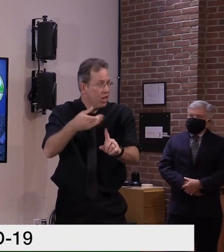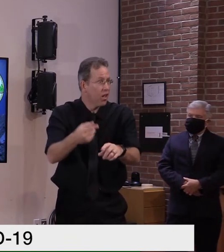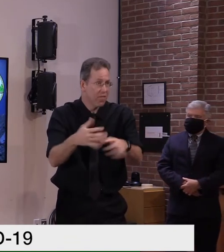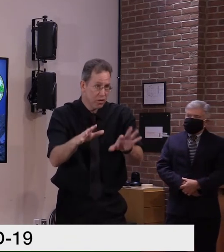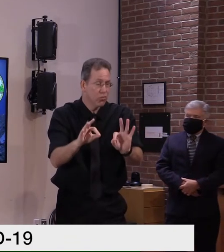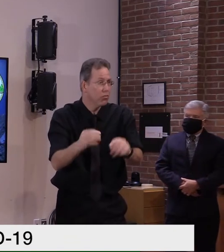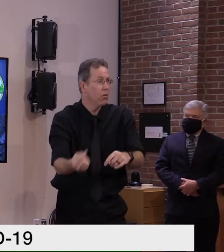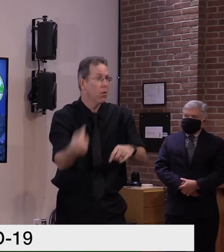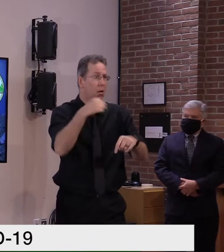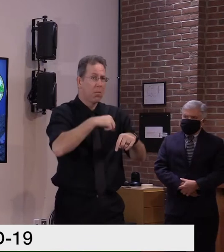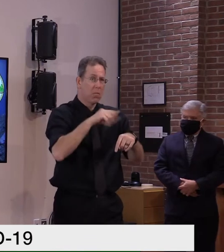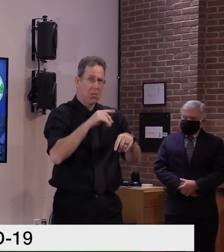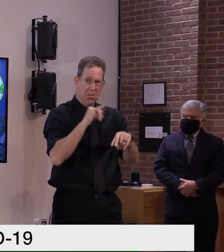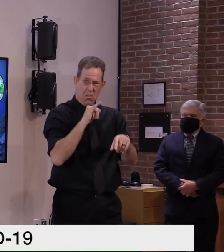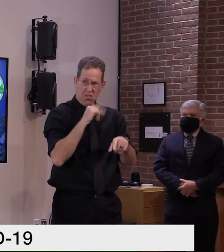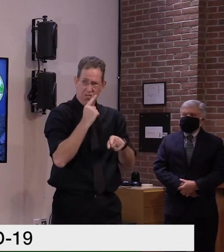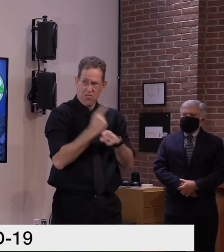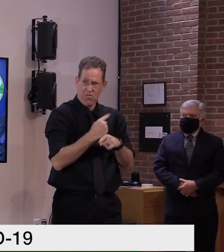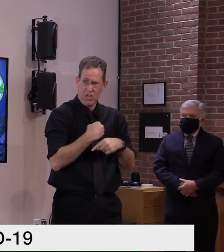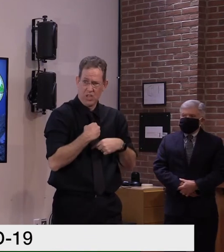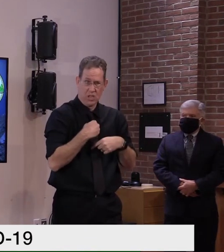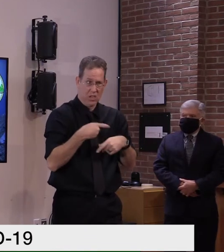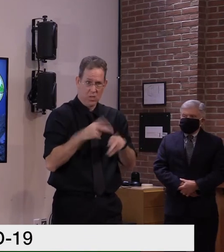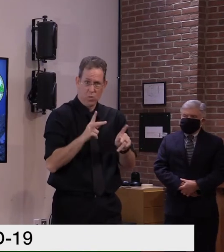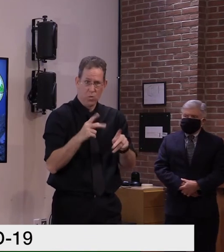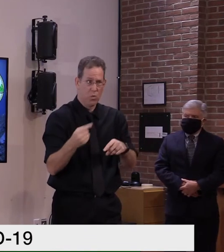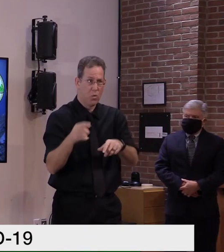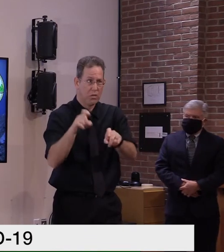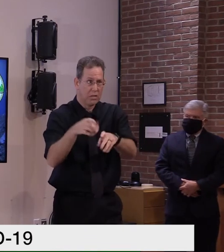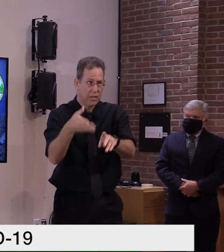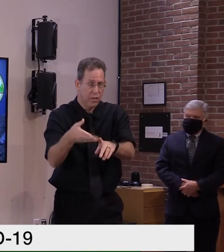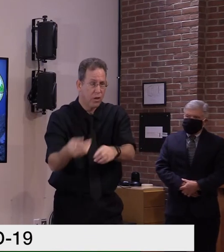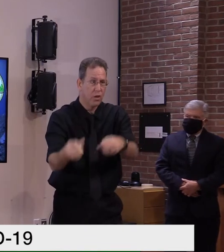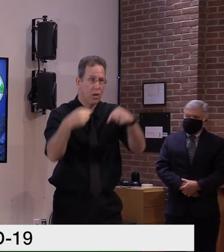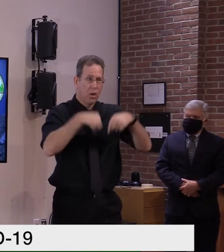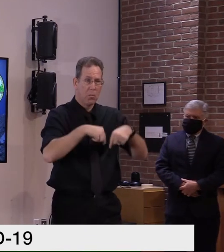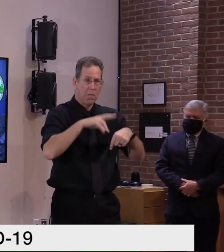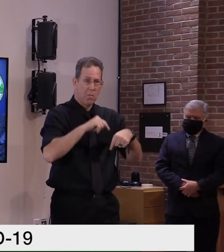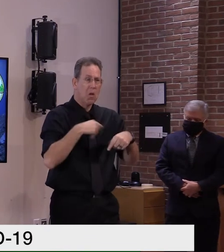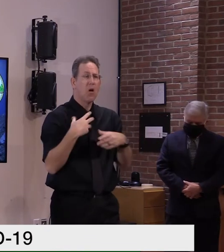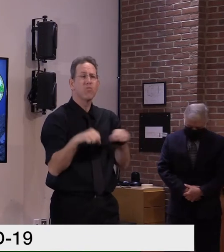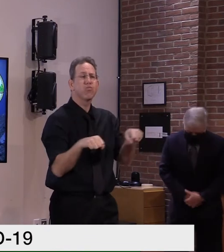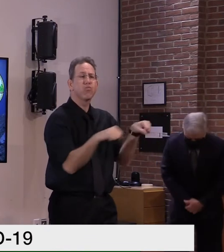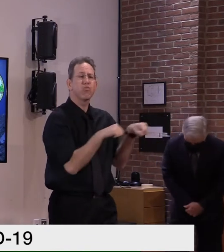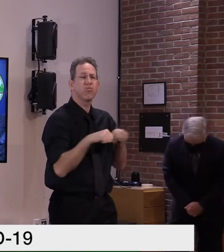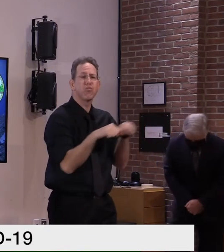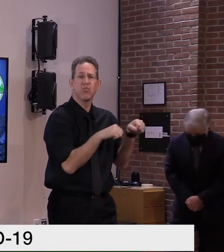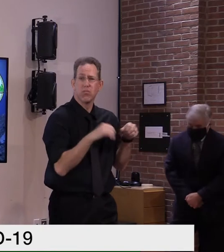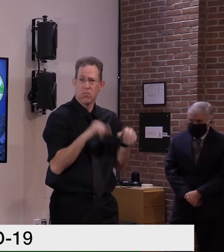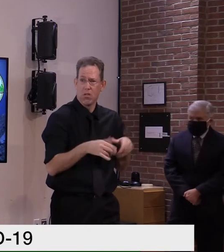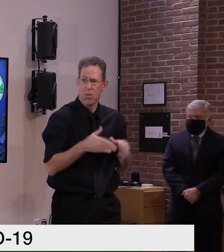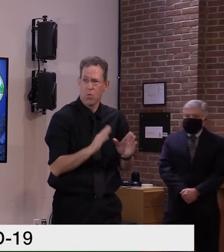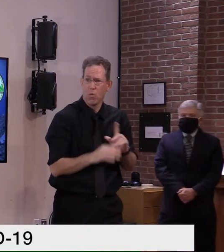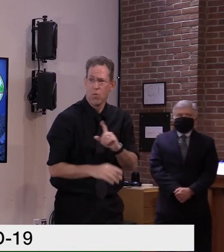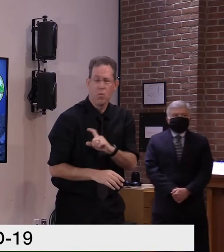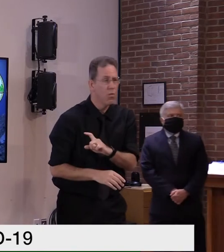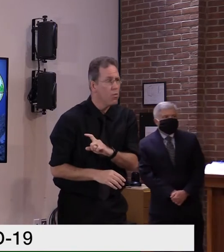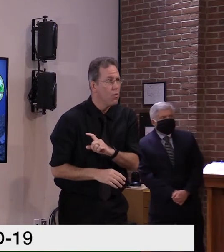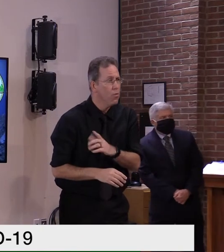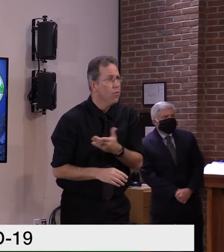have to quarantine 14 days or 7 days with a test, regardless of okay. whether they have a second home. Okay.